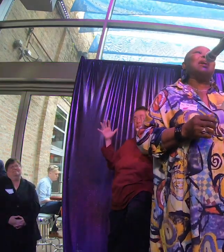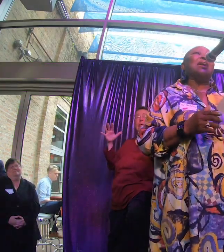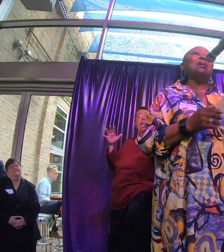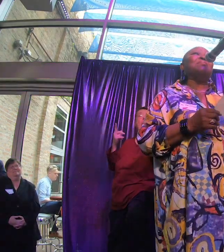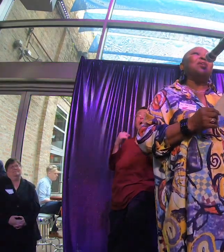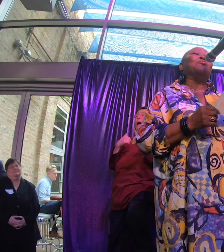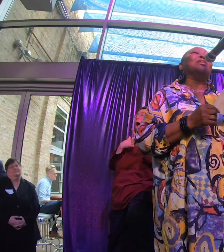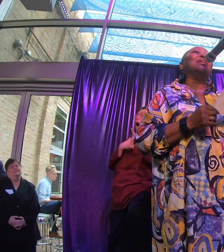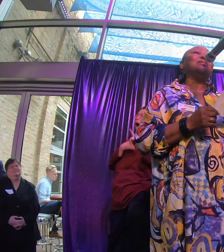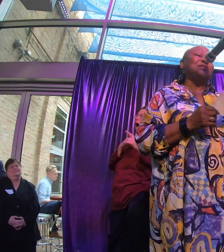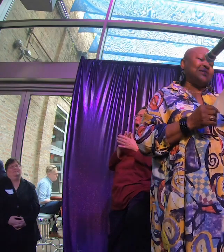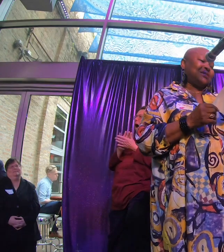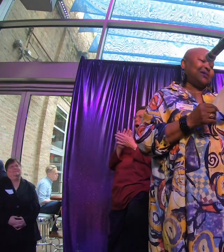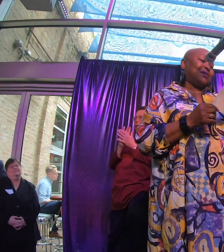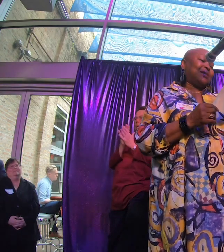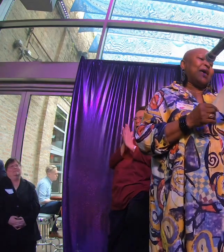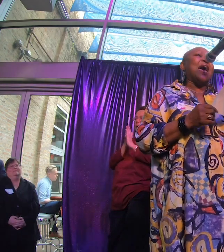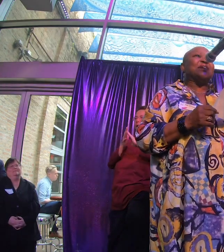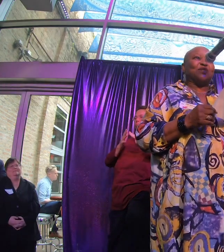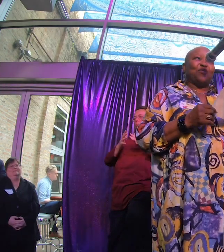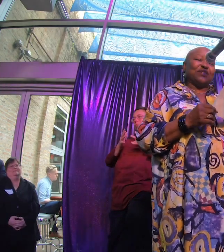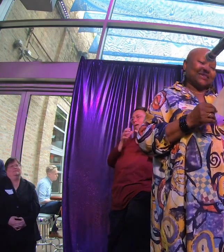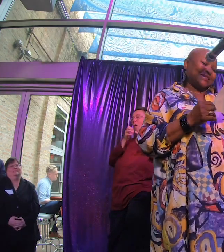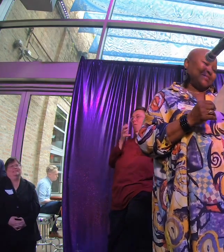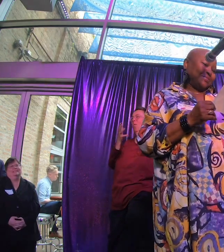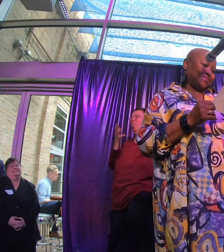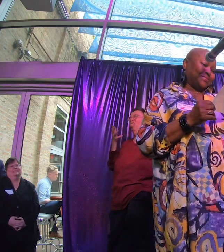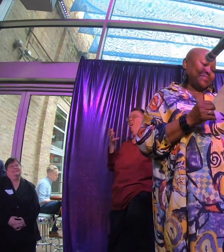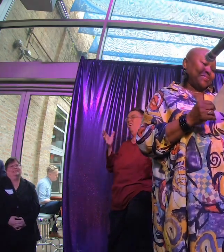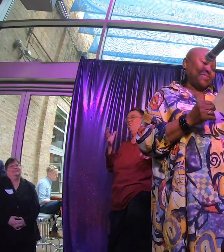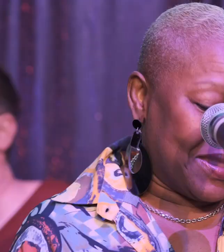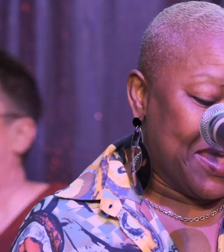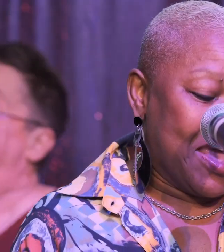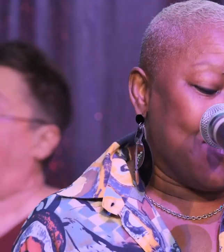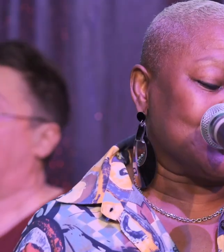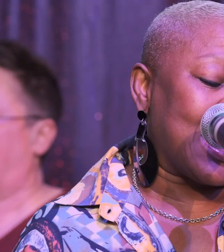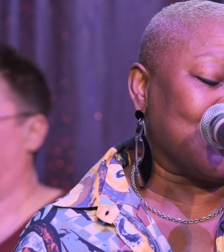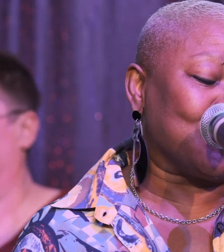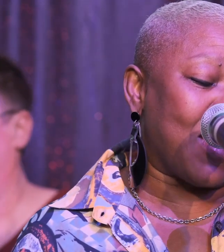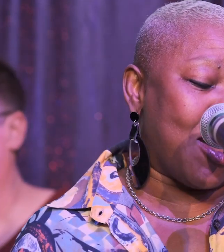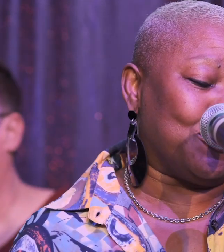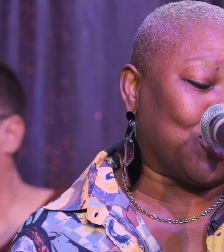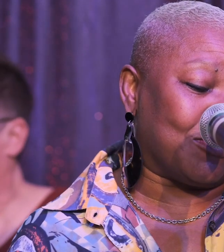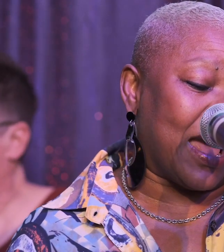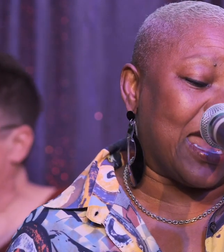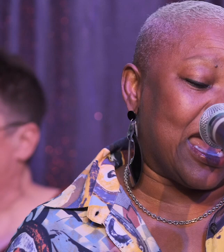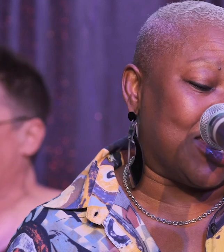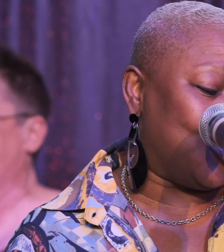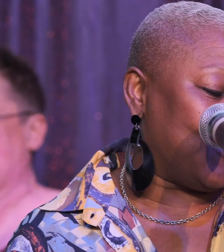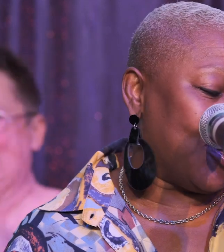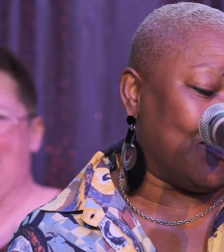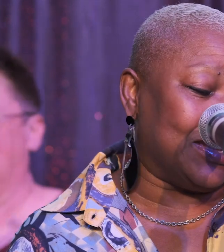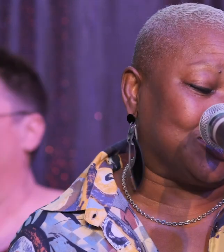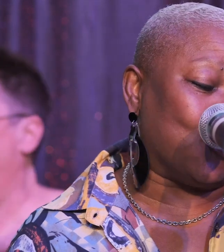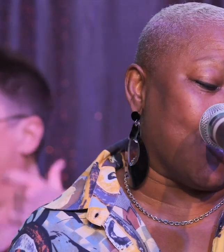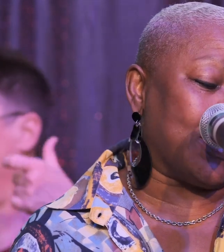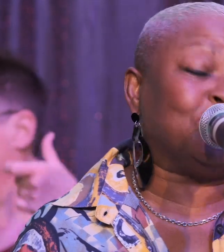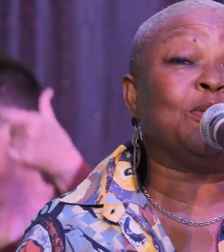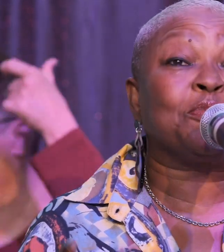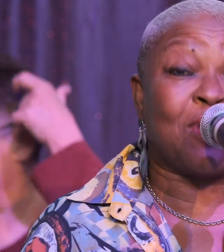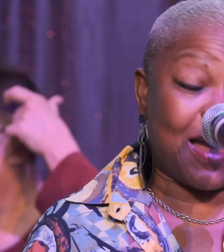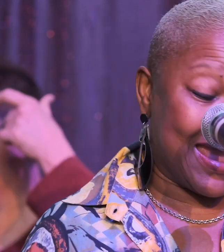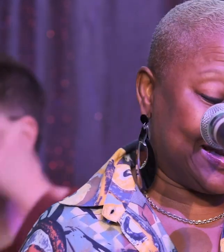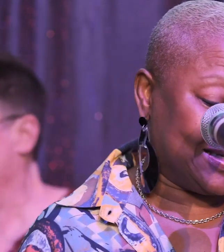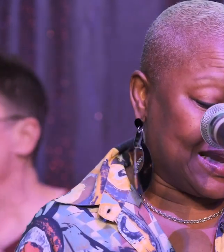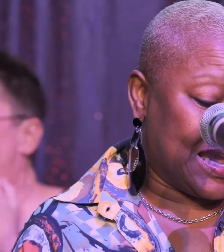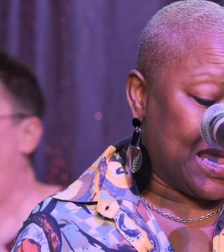I became a reluctant activist. It was like a crown put on my head, and you helped me to wear it